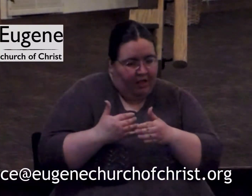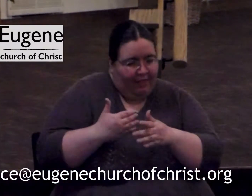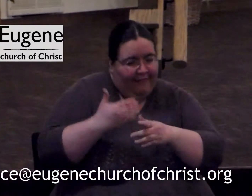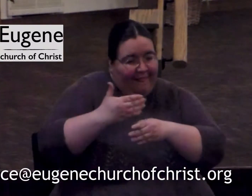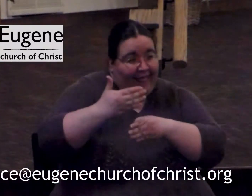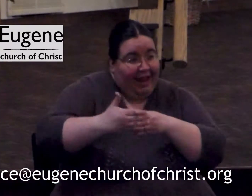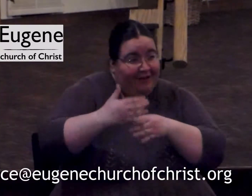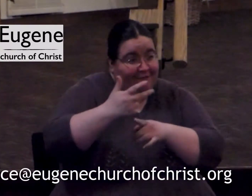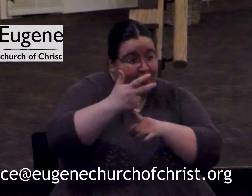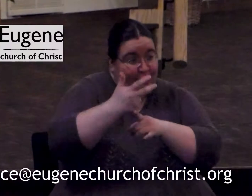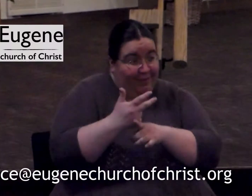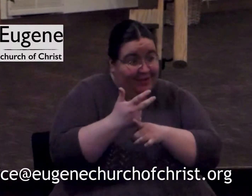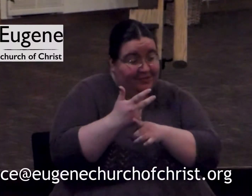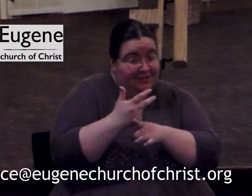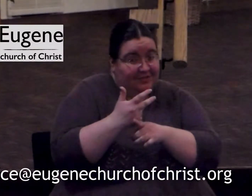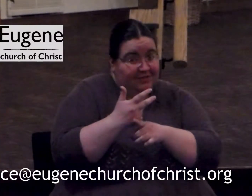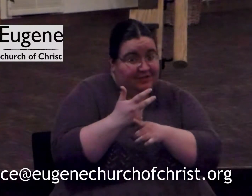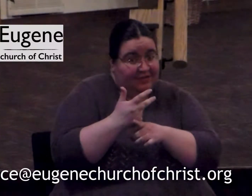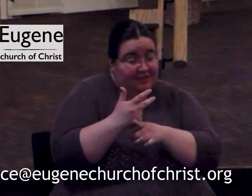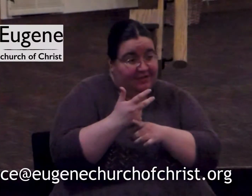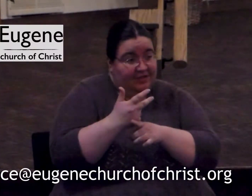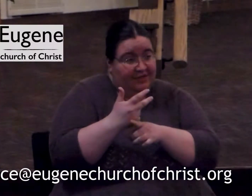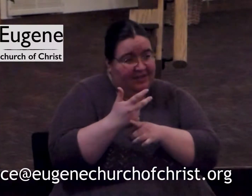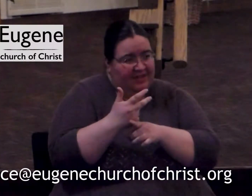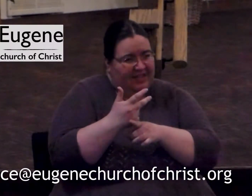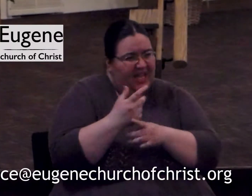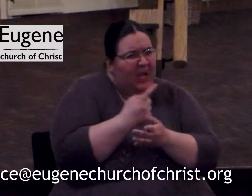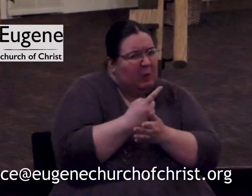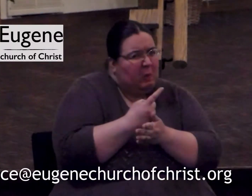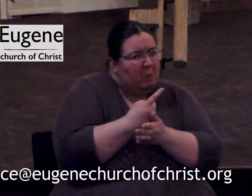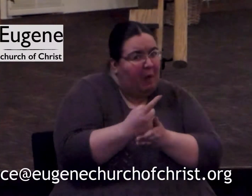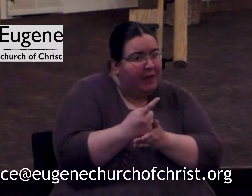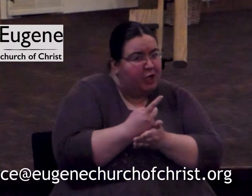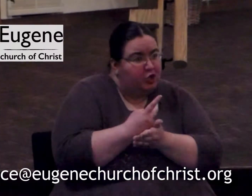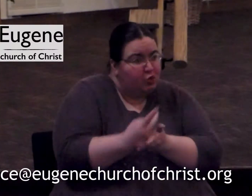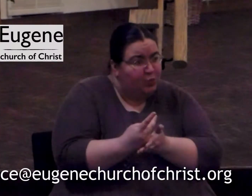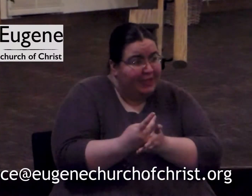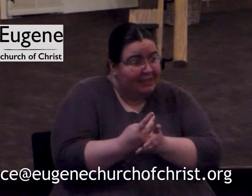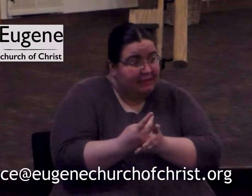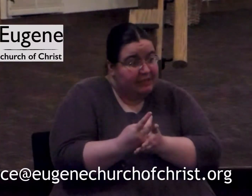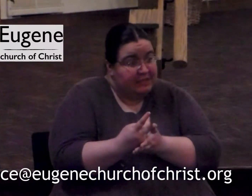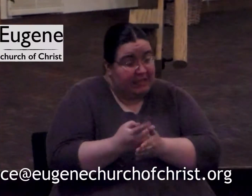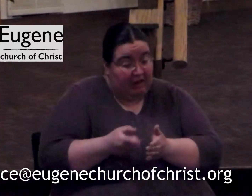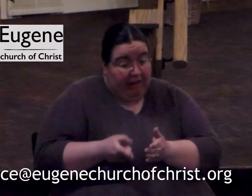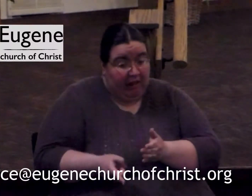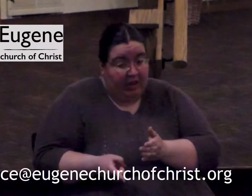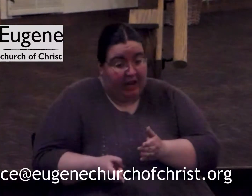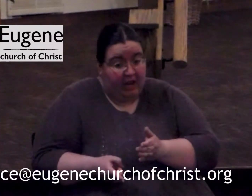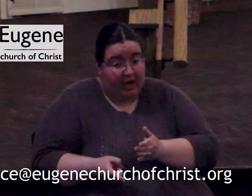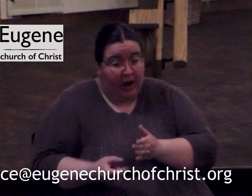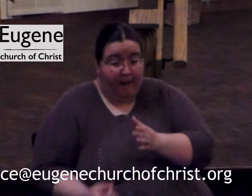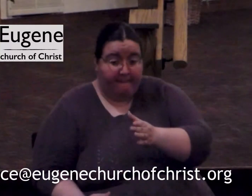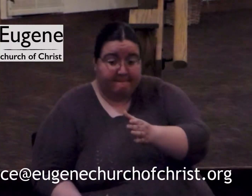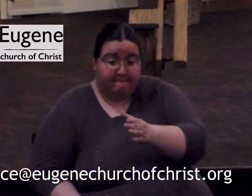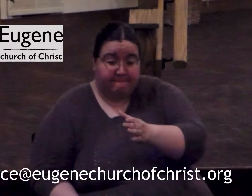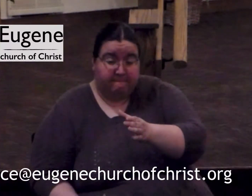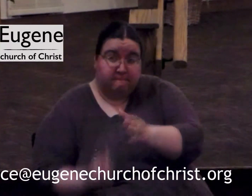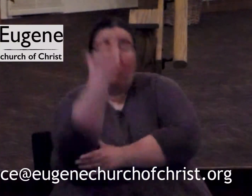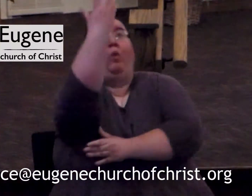and in a very short period of time, a matter of a couple weeks, that bamboo will grow something like 70 or 80 feet. And